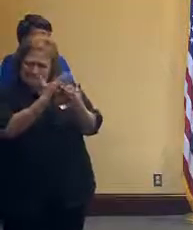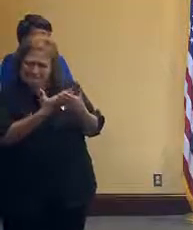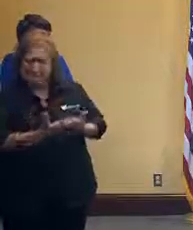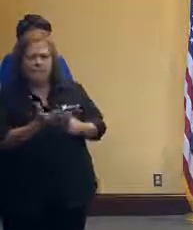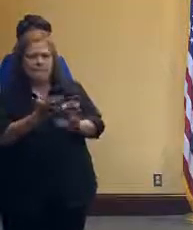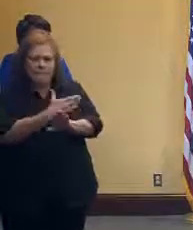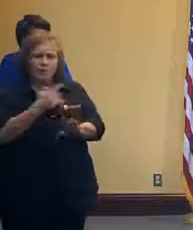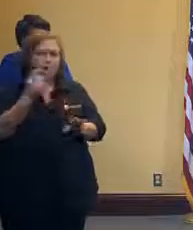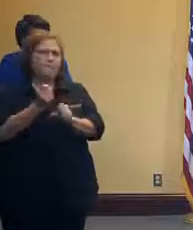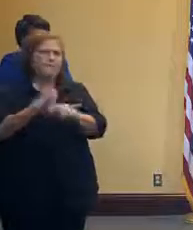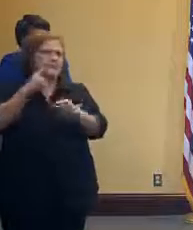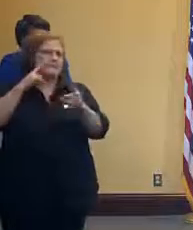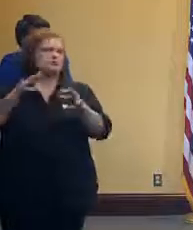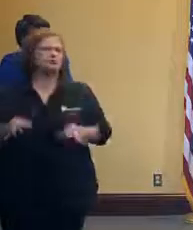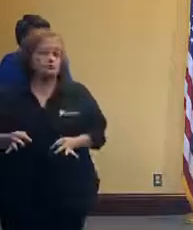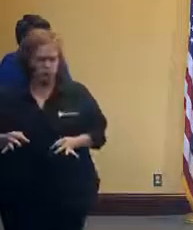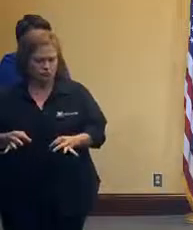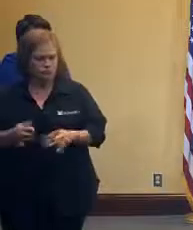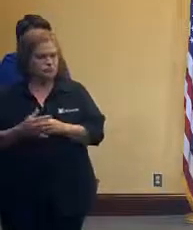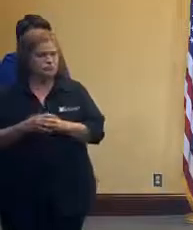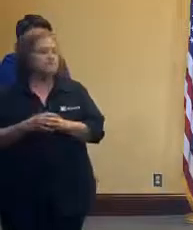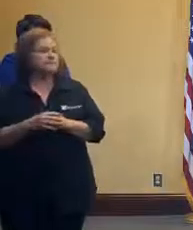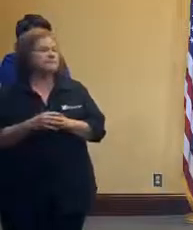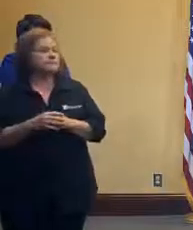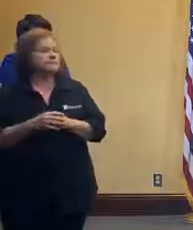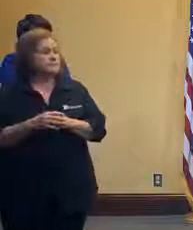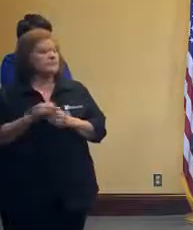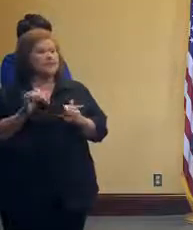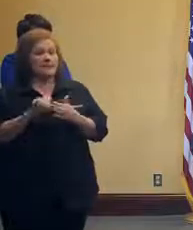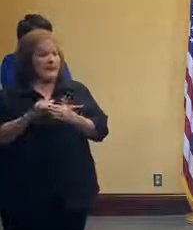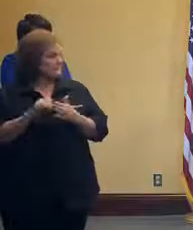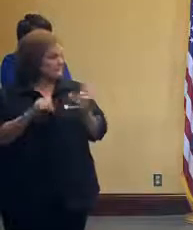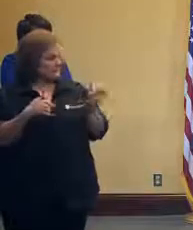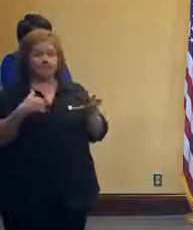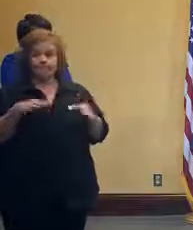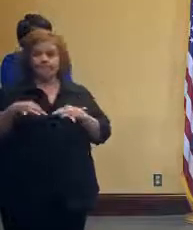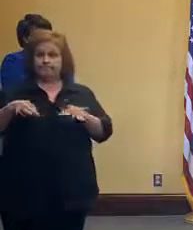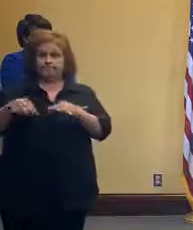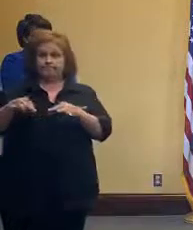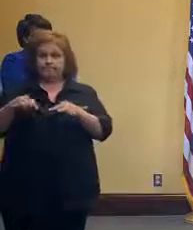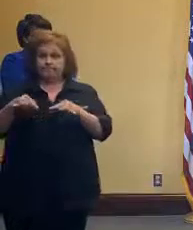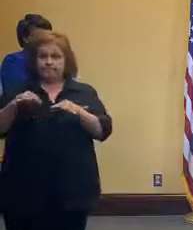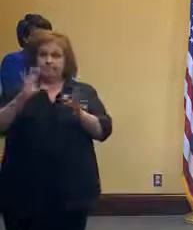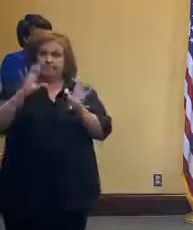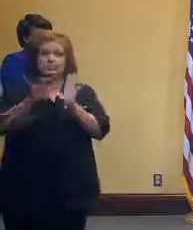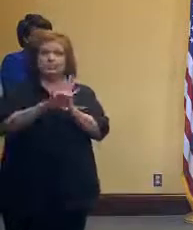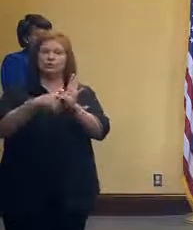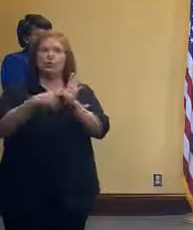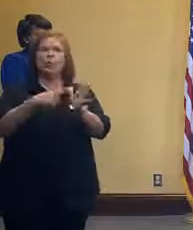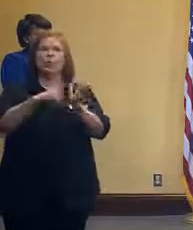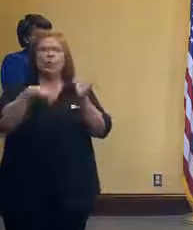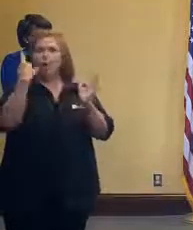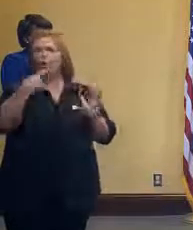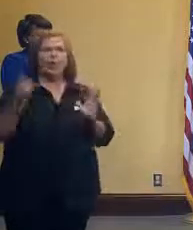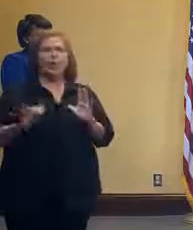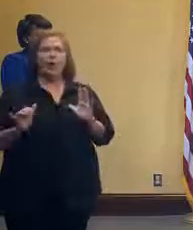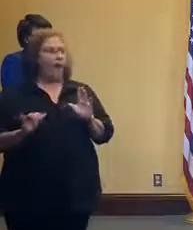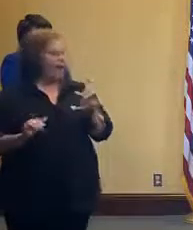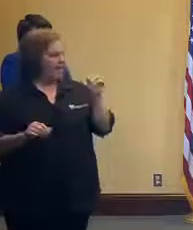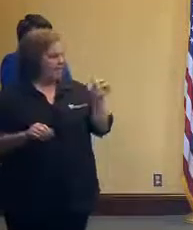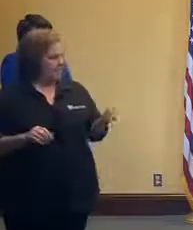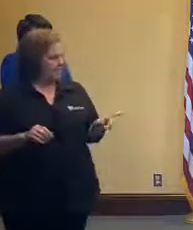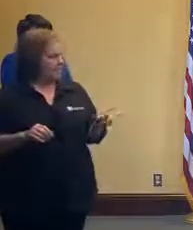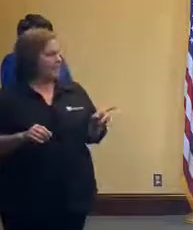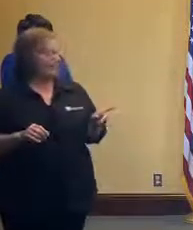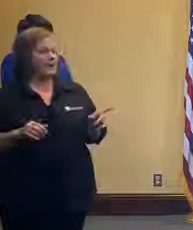to move forward with those changes. So that sets the framework, I hope, for some of our large picture macroeconomic scaling.